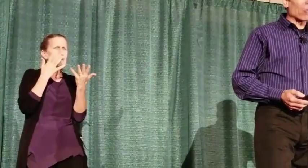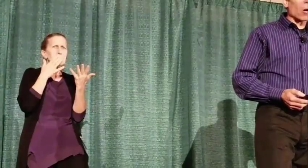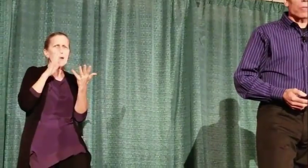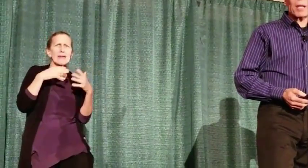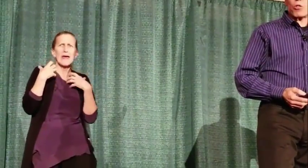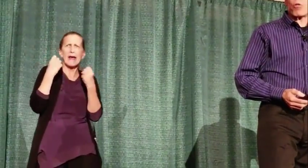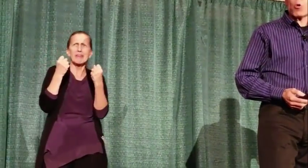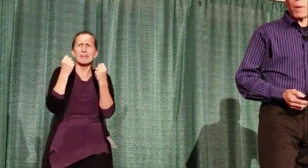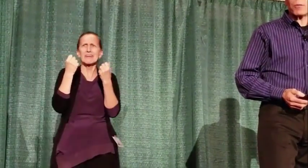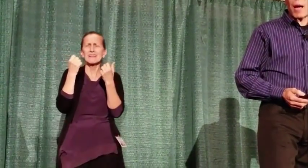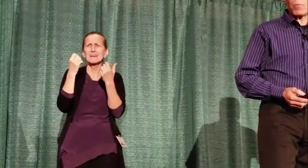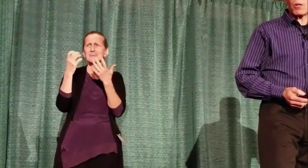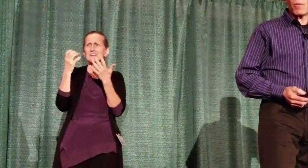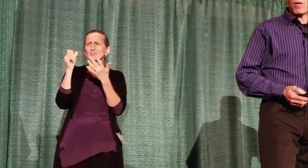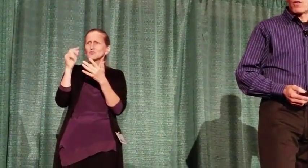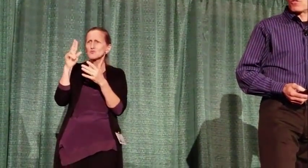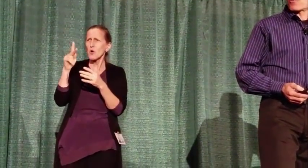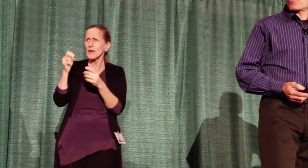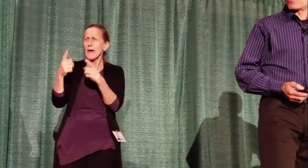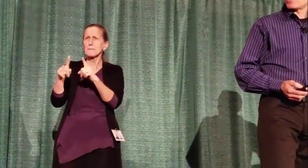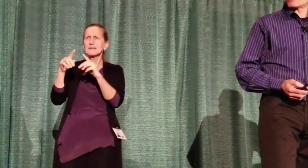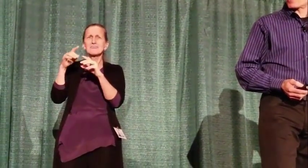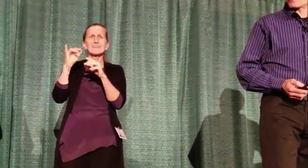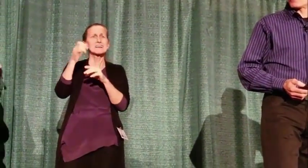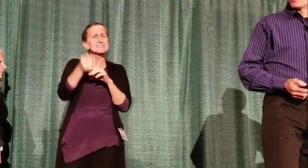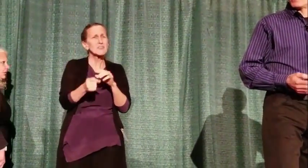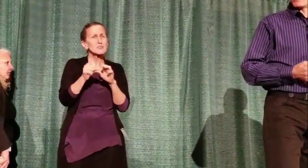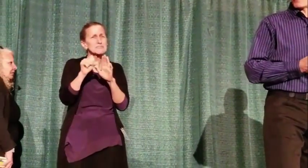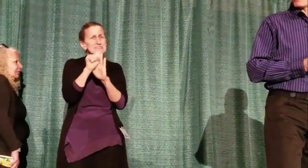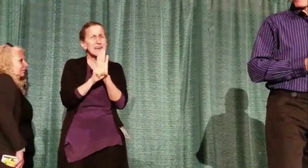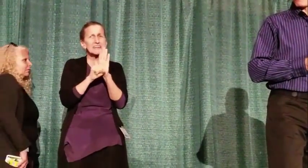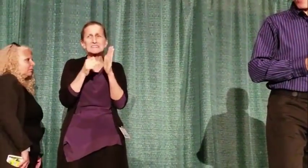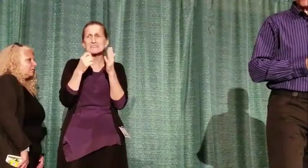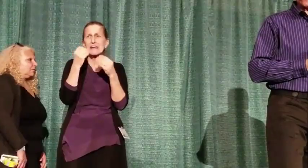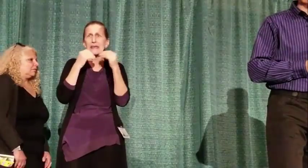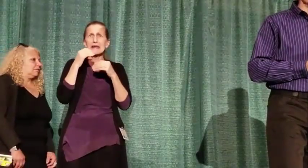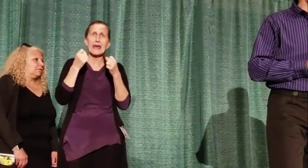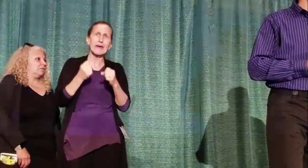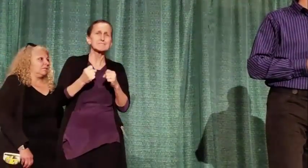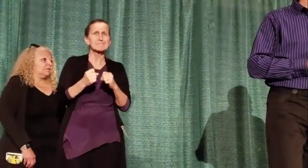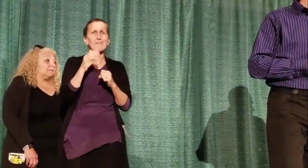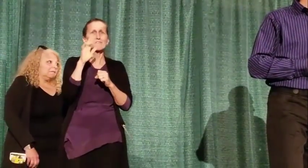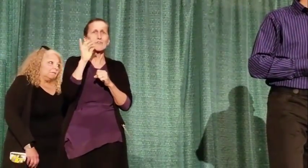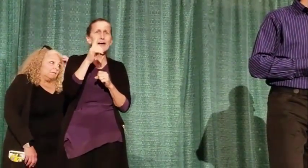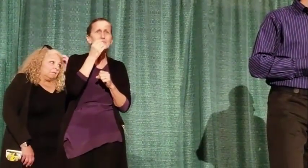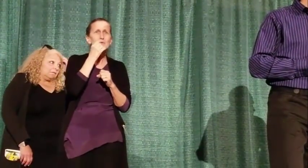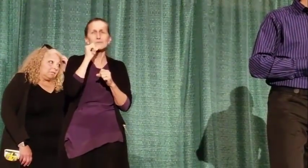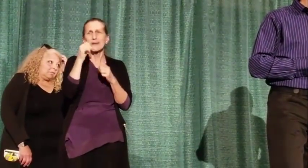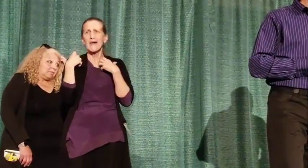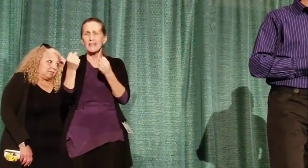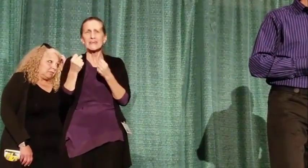health outcomes, like in the stroke belt down below the southern states, where you're eating on a lot of fried foods and unhealthy